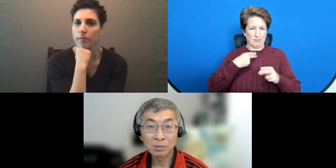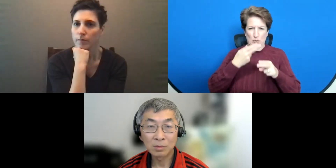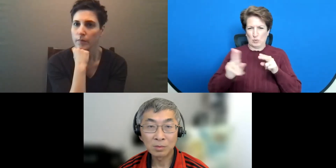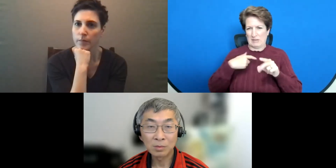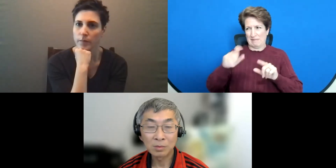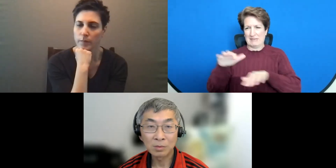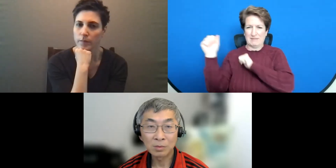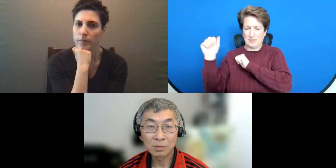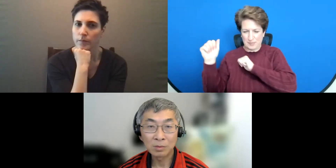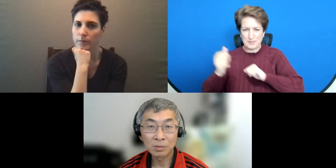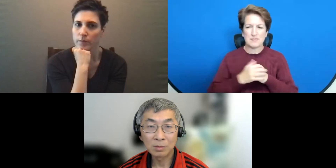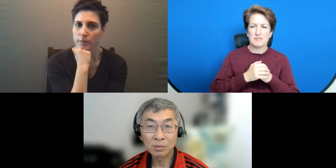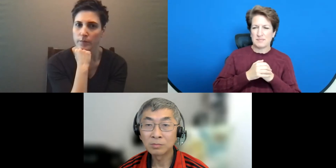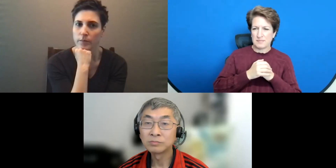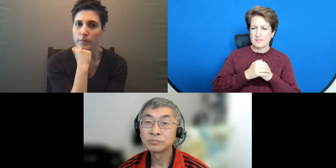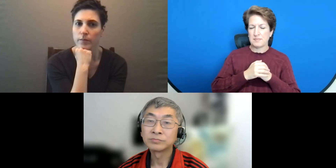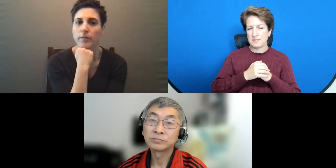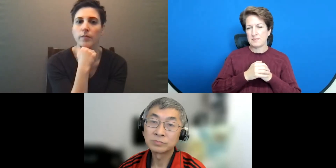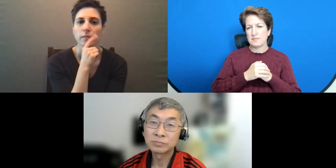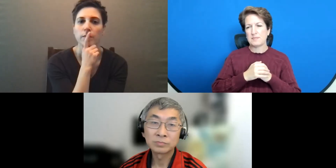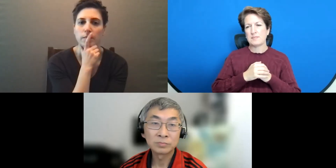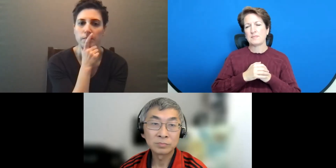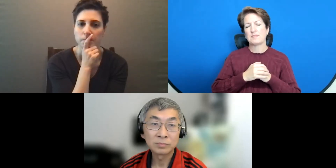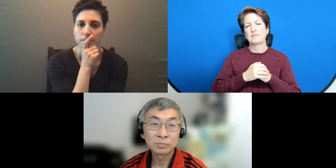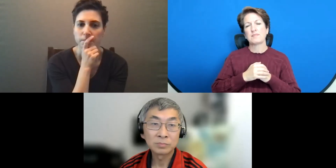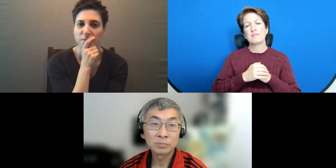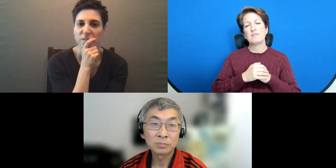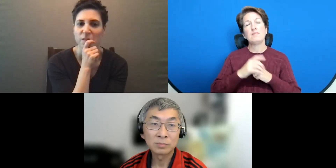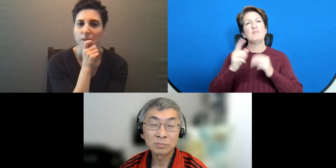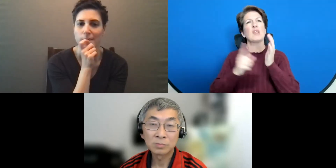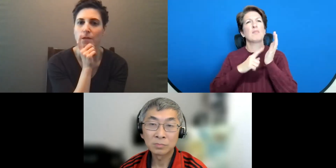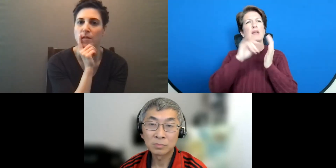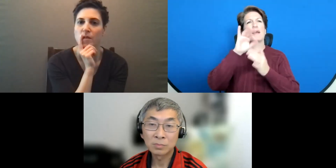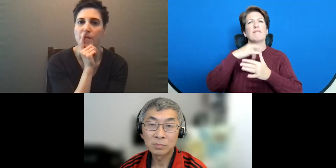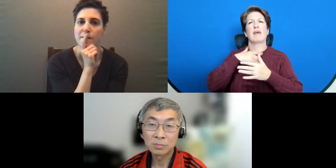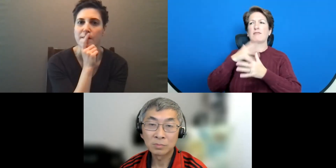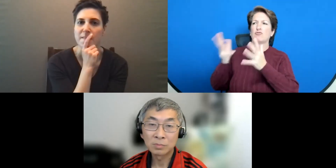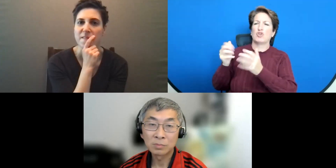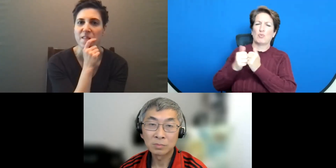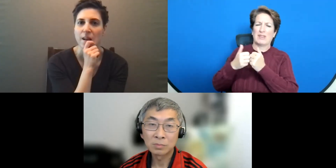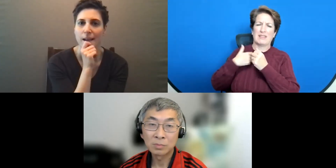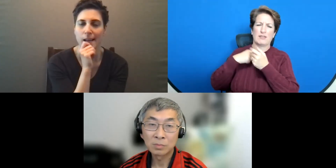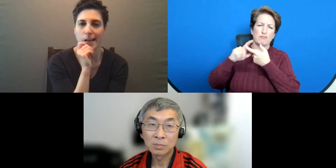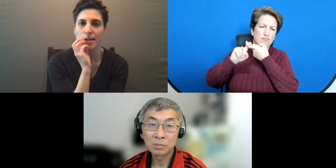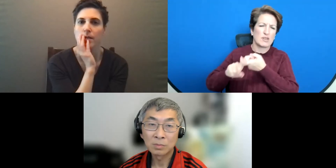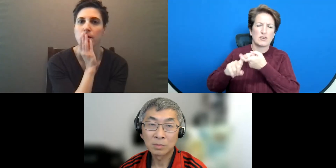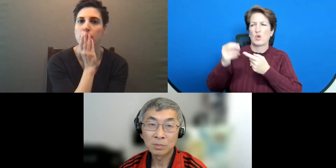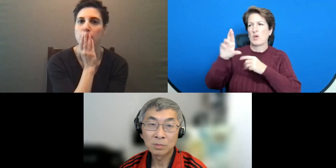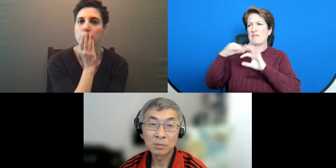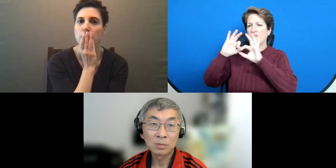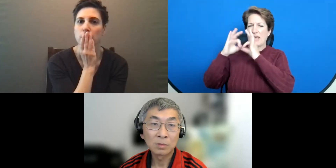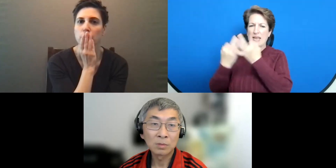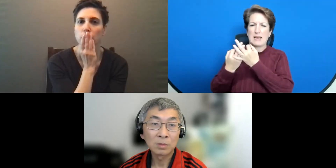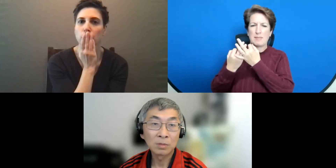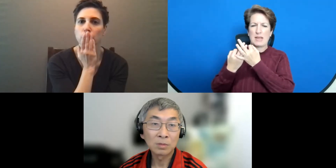Sometimes I have, like, especially when I'm talking to close friends and family, I've run into more, it feels like more